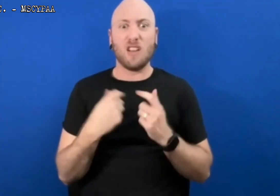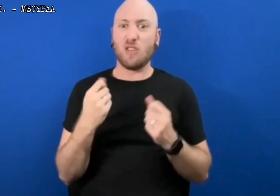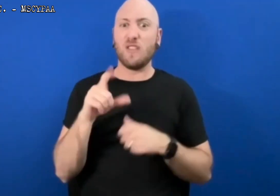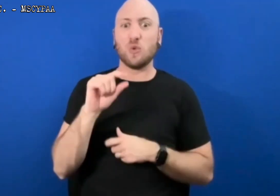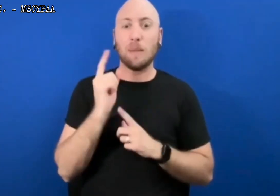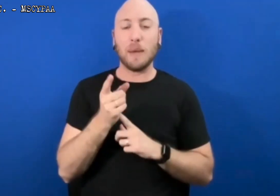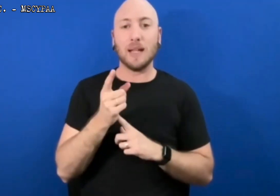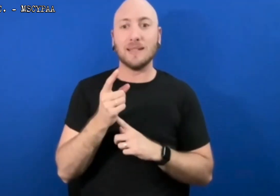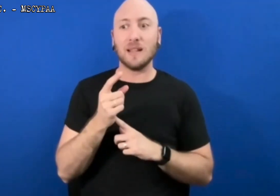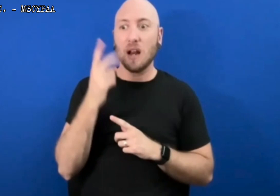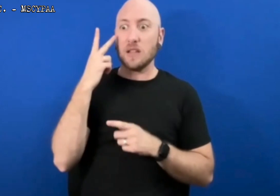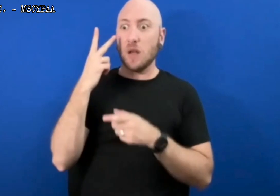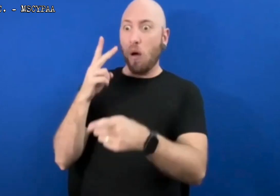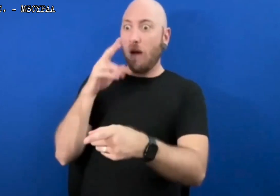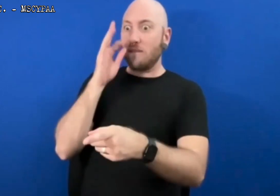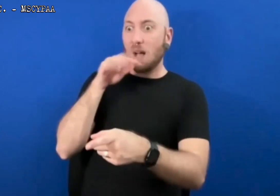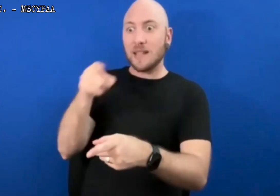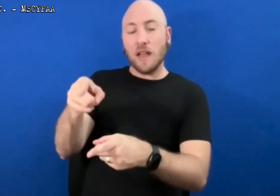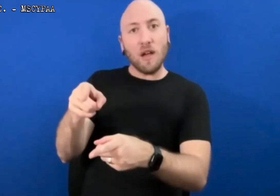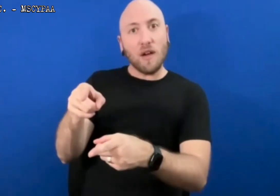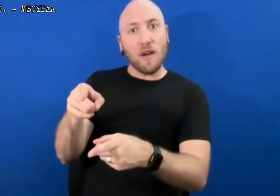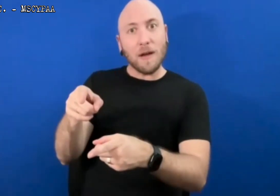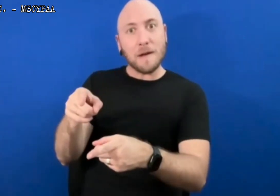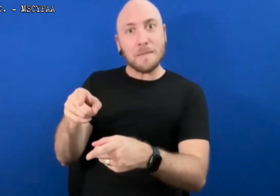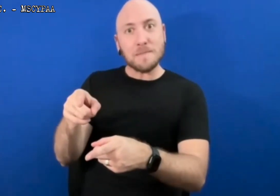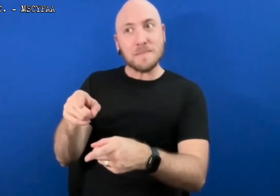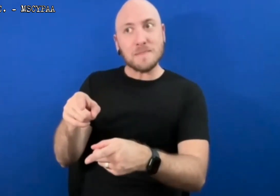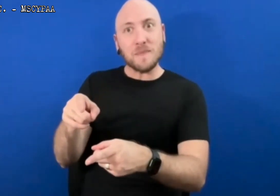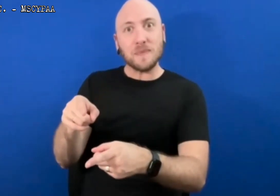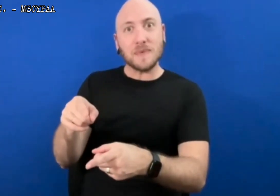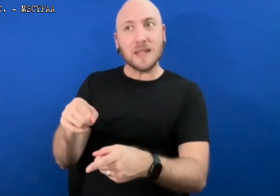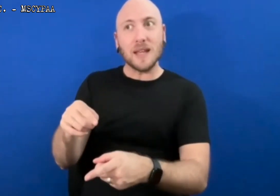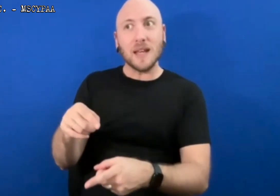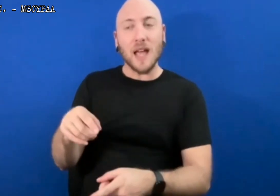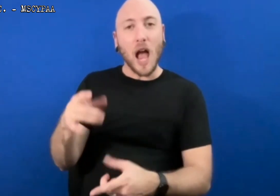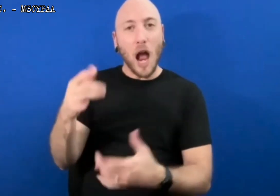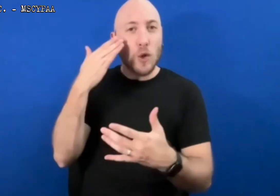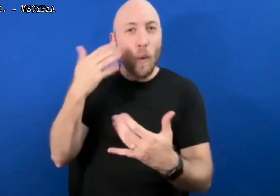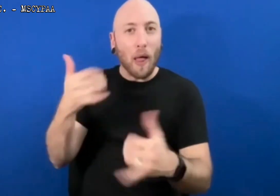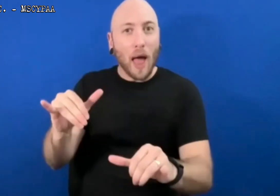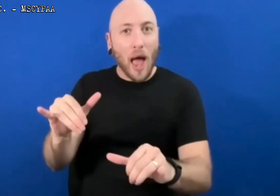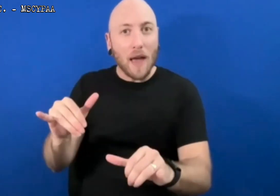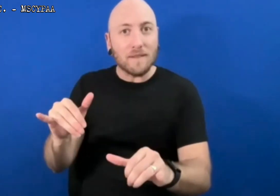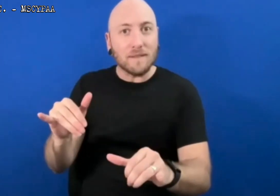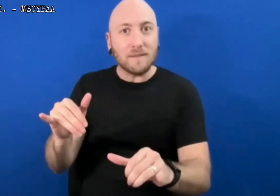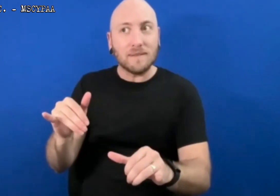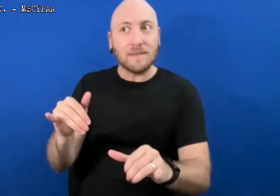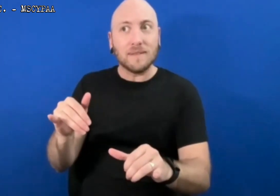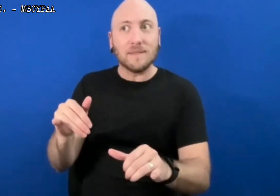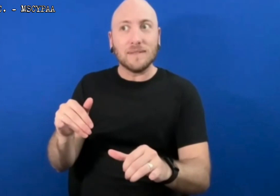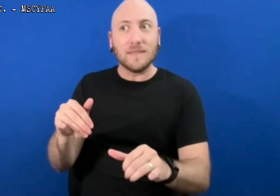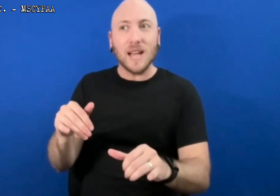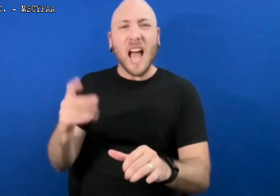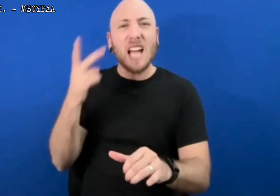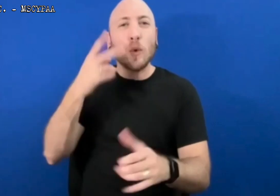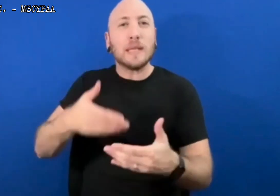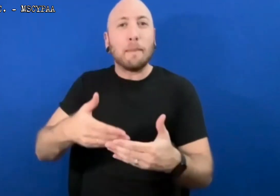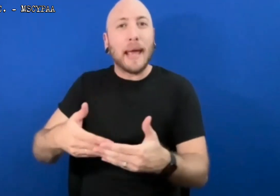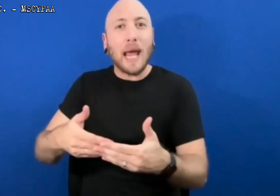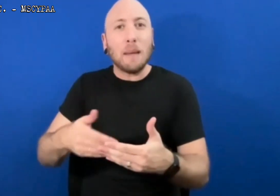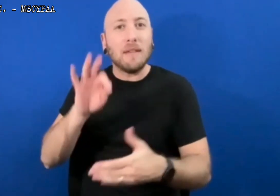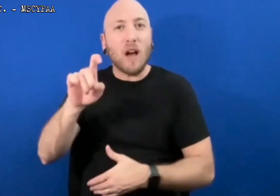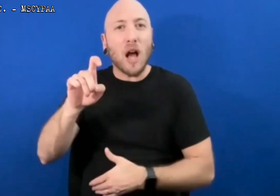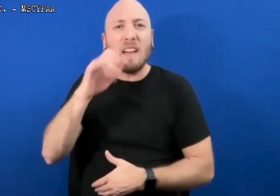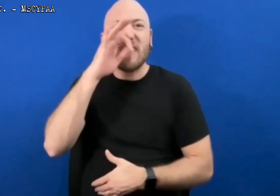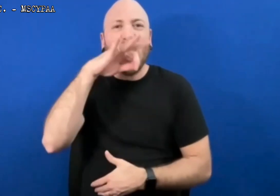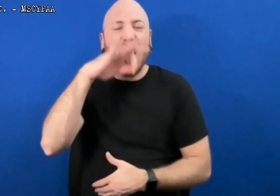my friend. And the fox, I saw its little eyes fluoresce, so I knew it was alive. I pulled the U-turn, I grabbed the fox. It's like hit by a car